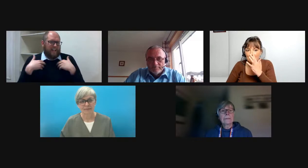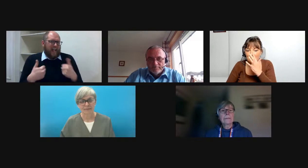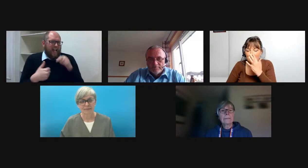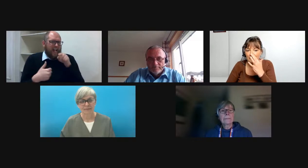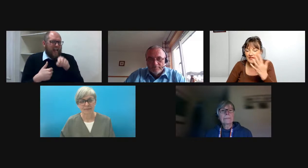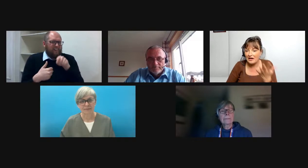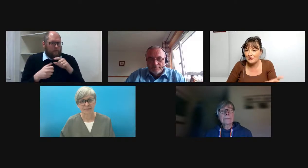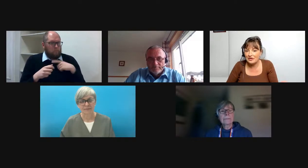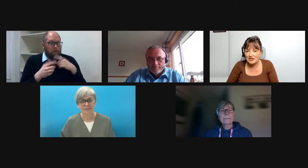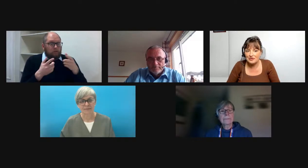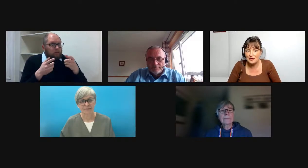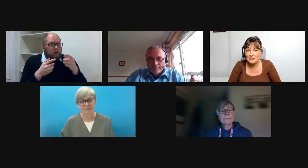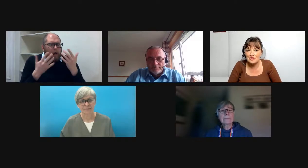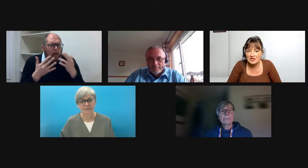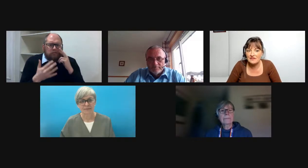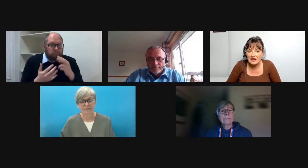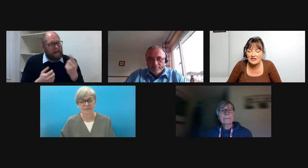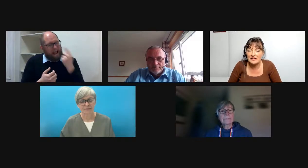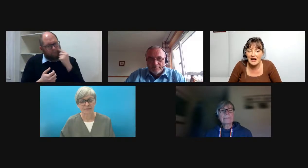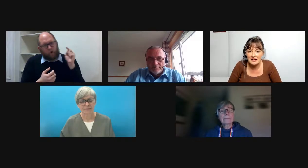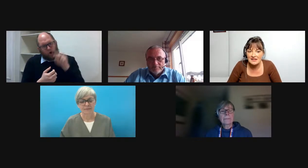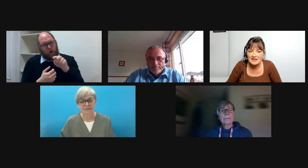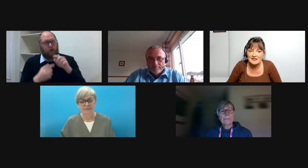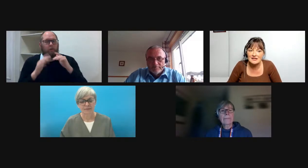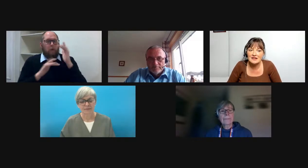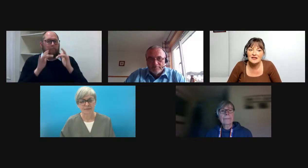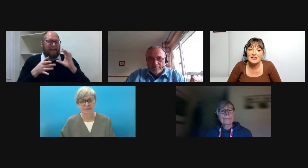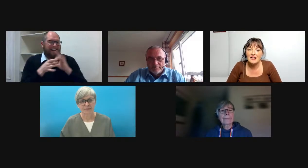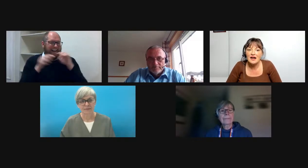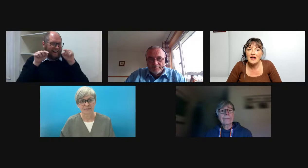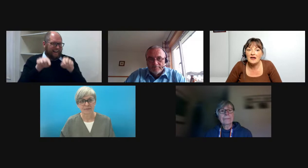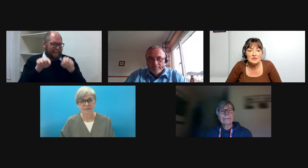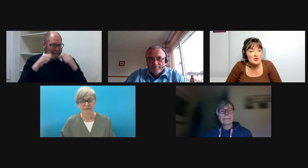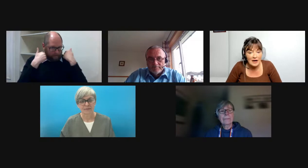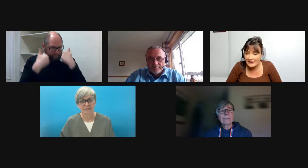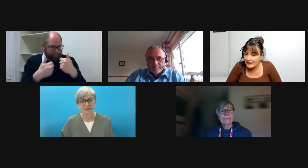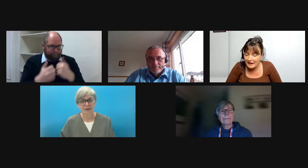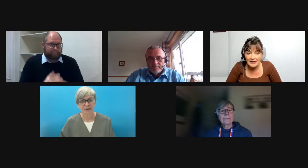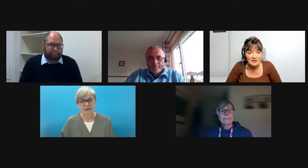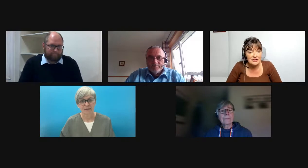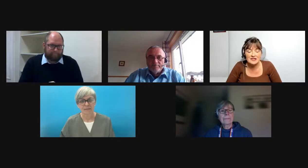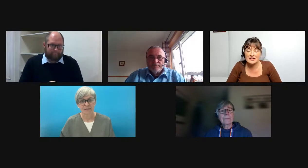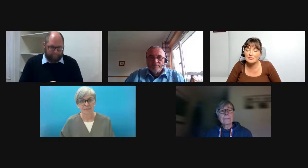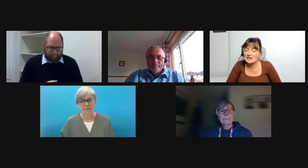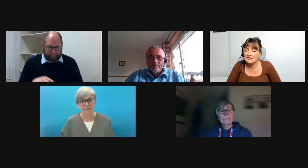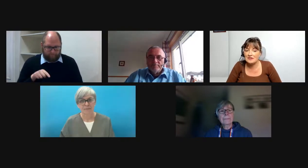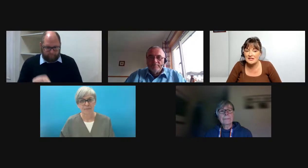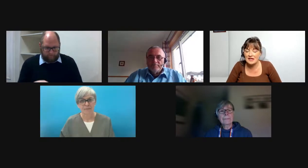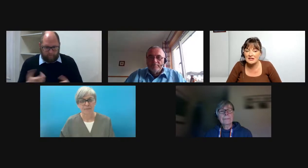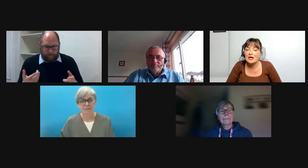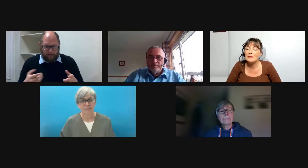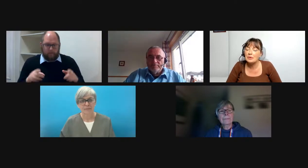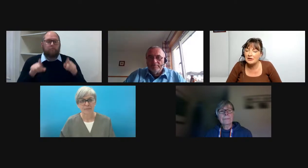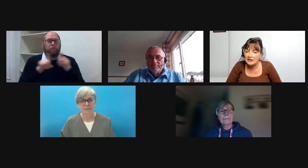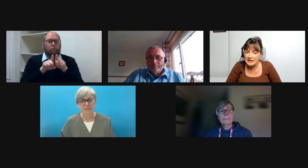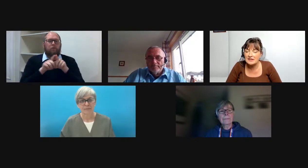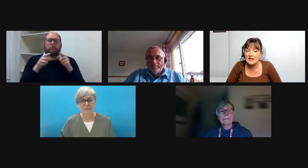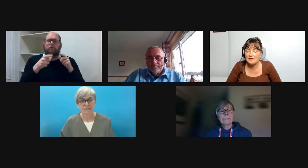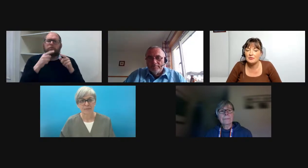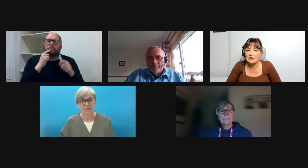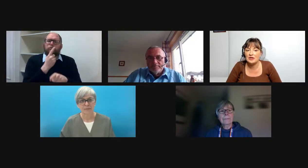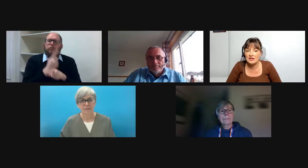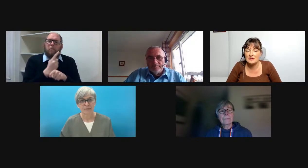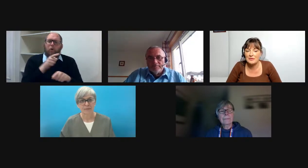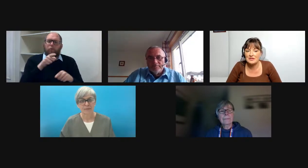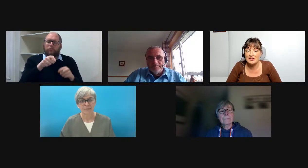that people value this resource and the fact that they're accessing it. So again, I reiterate what Davie said, please